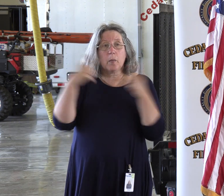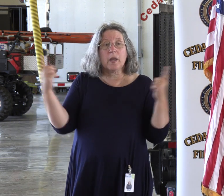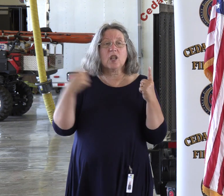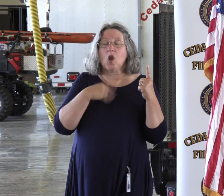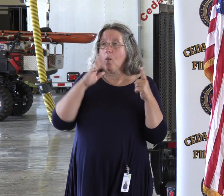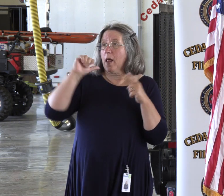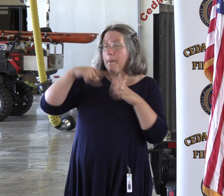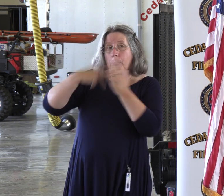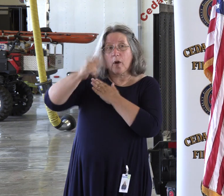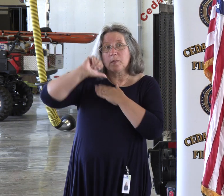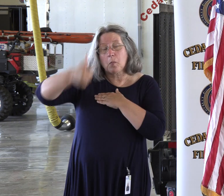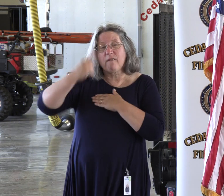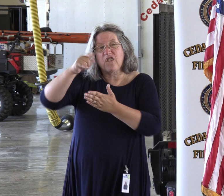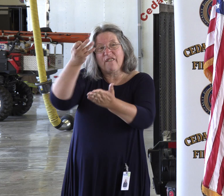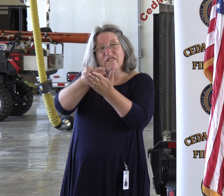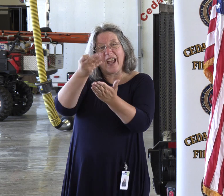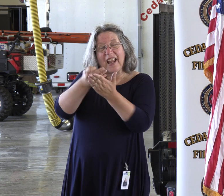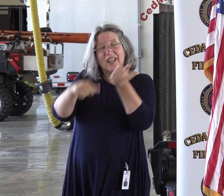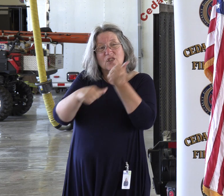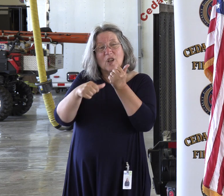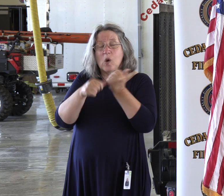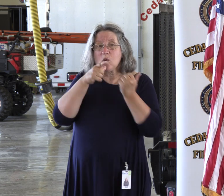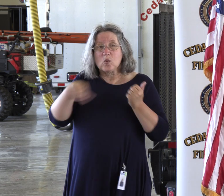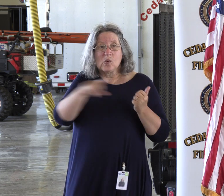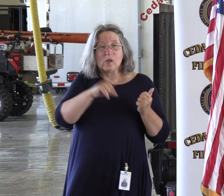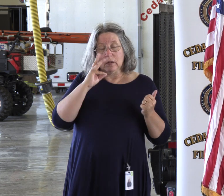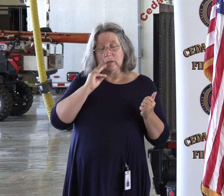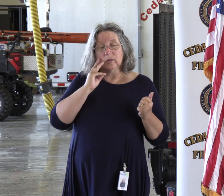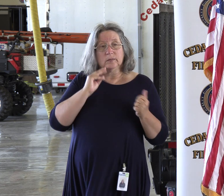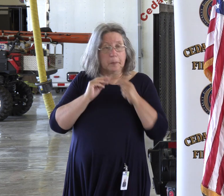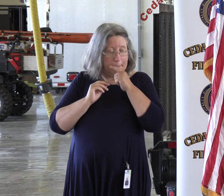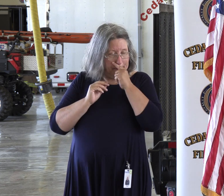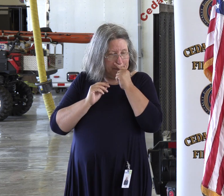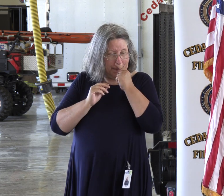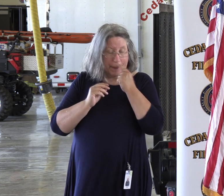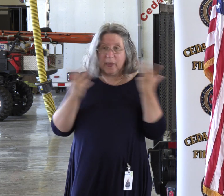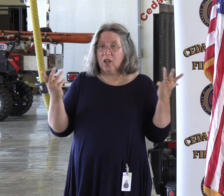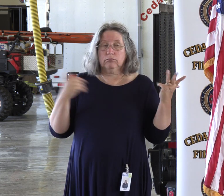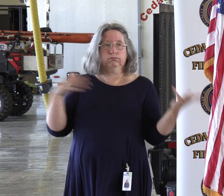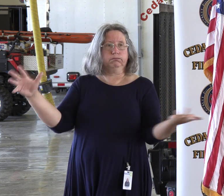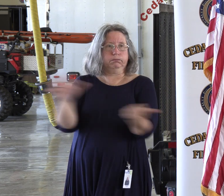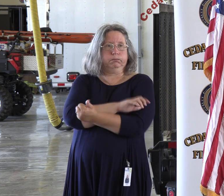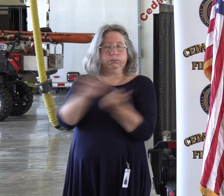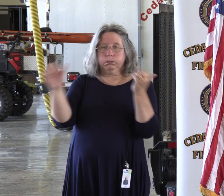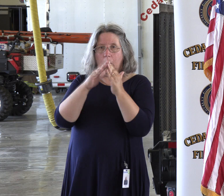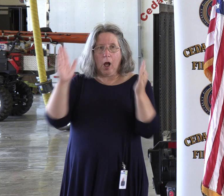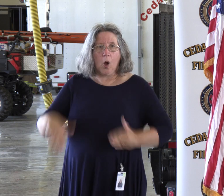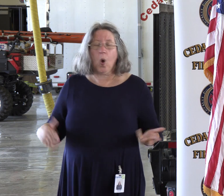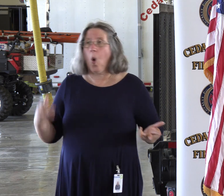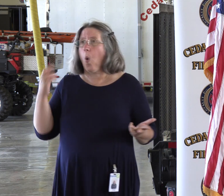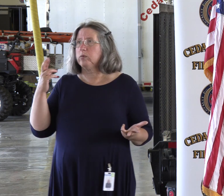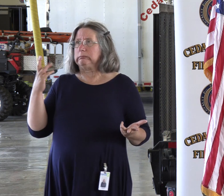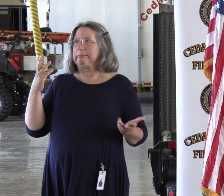financial assistance for those who have suffered from being either totally destroyed or receiving